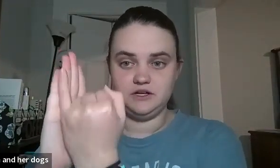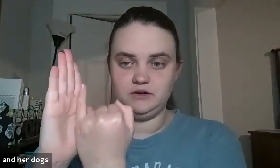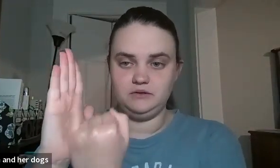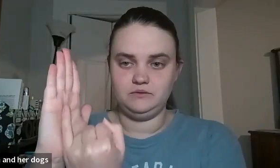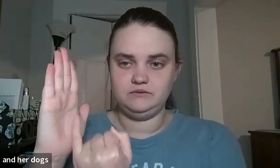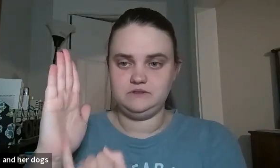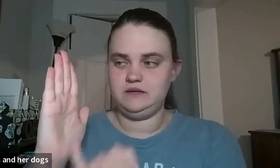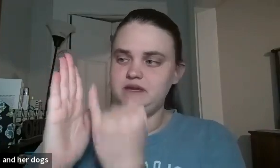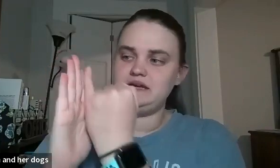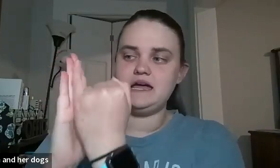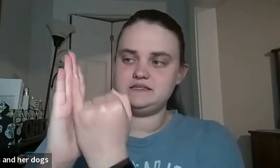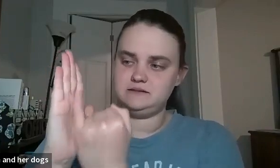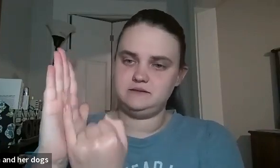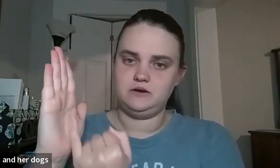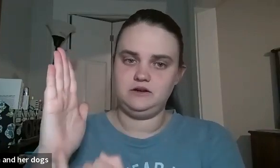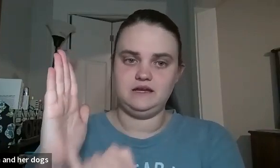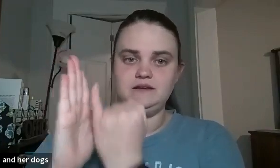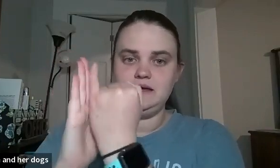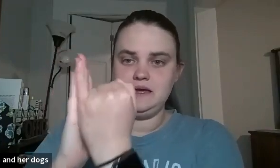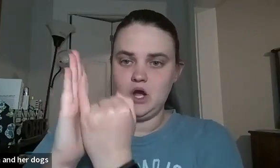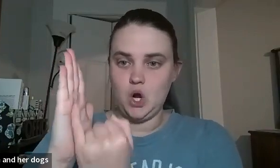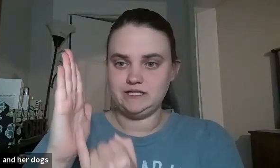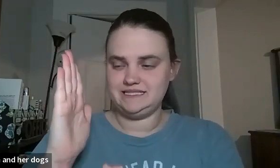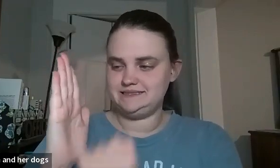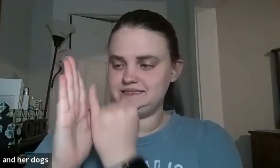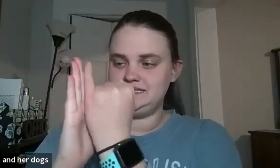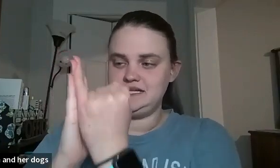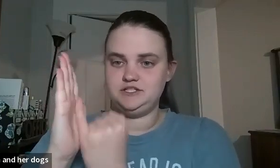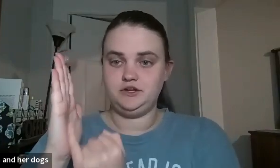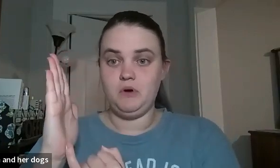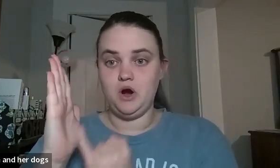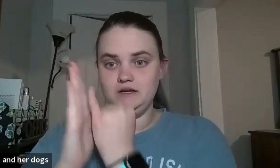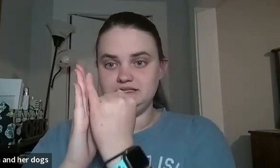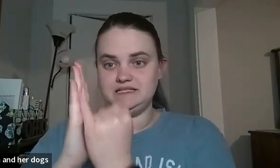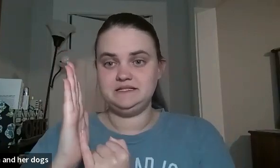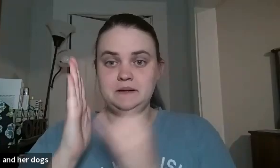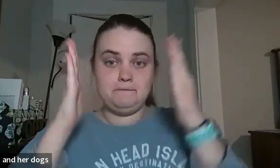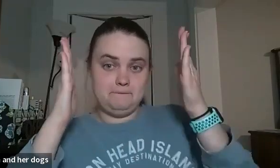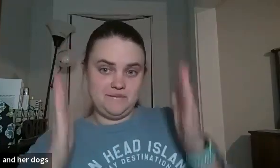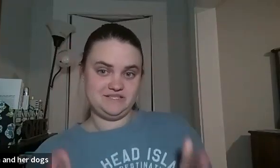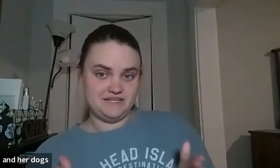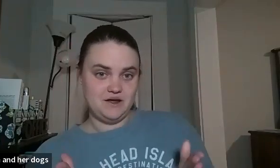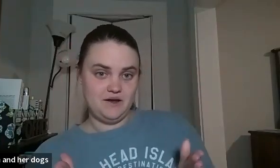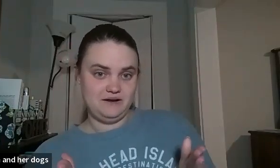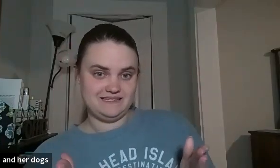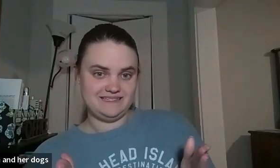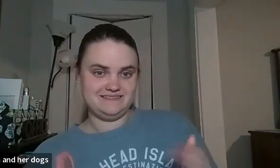to go like make an S on your hand. Art. So you go art, person, artist.